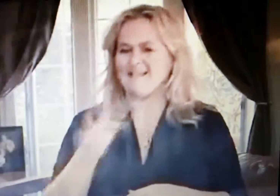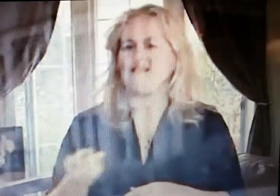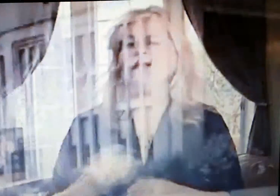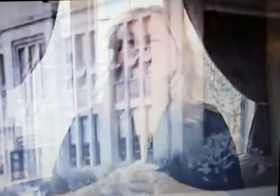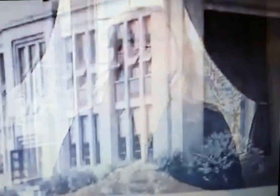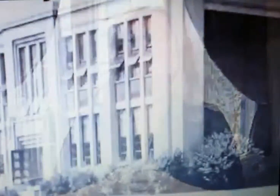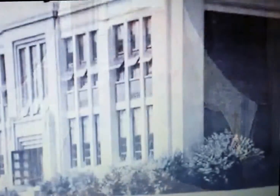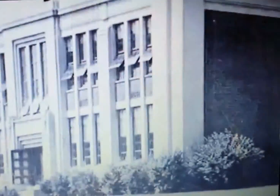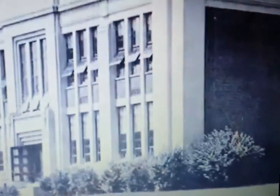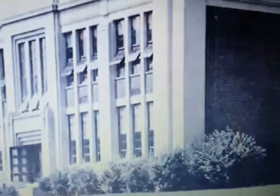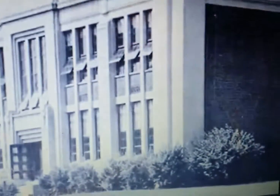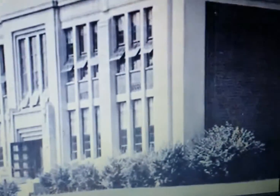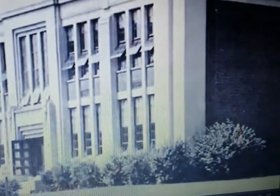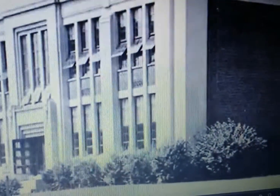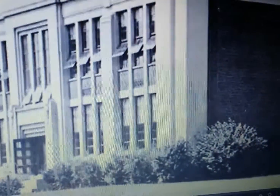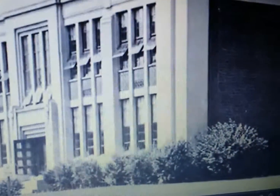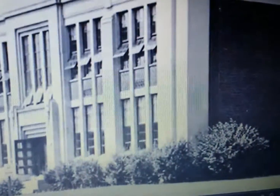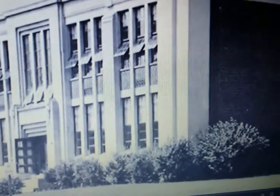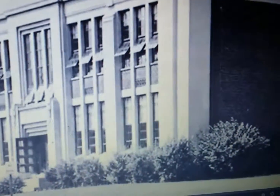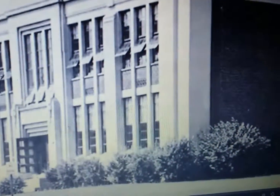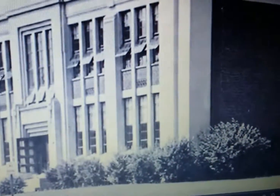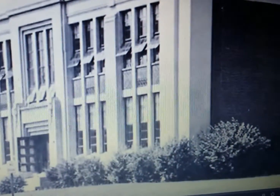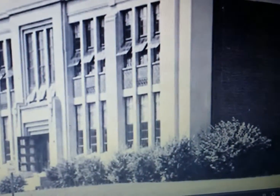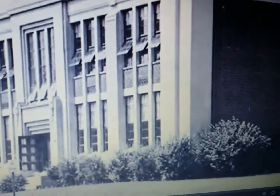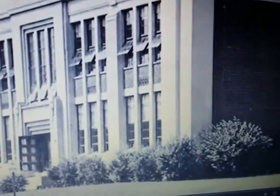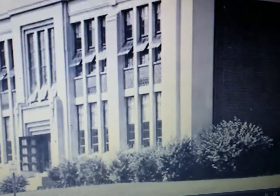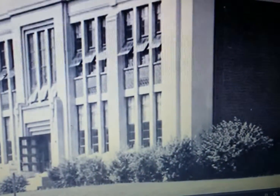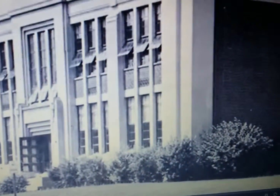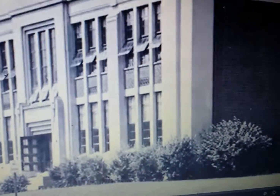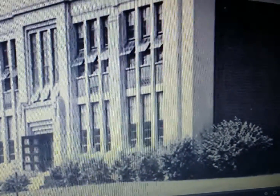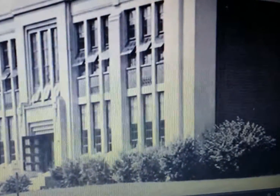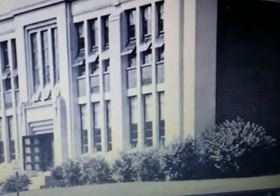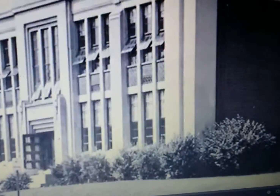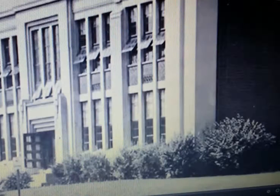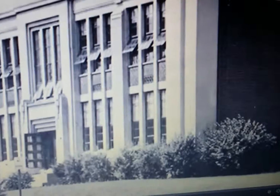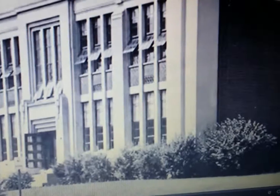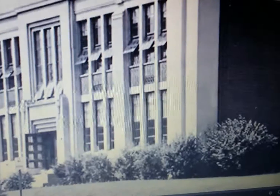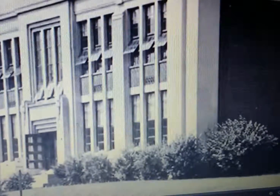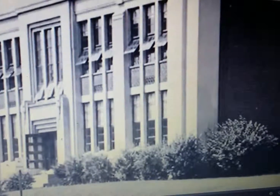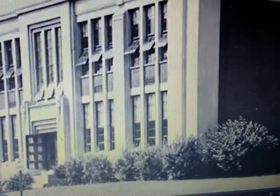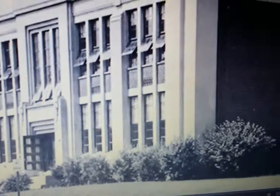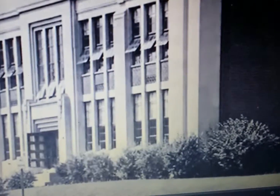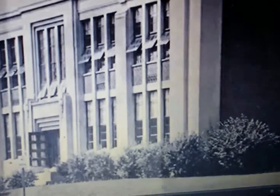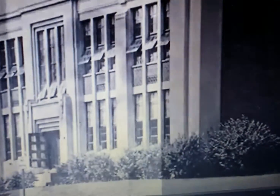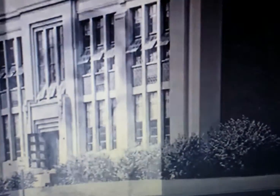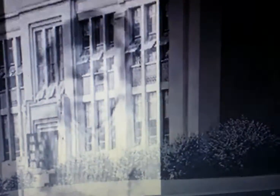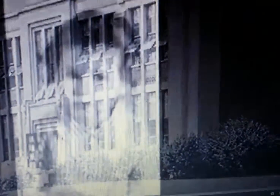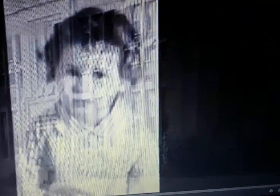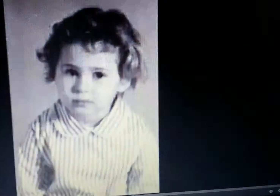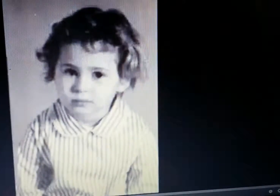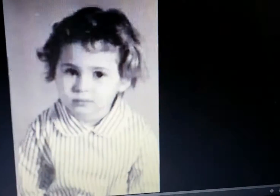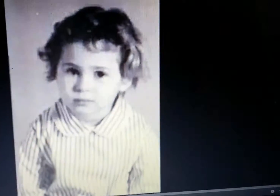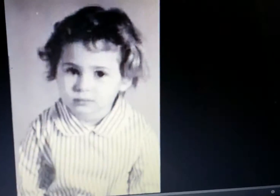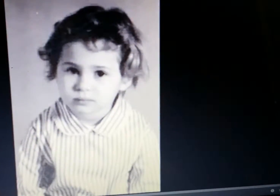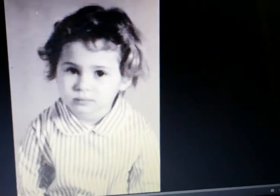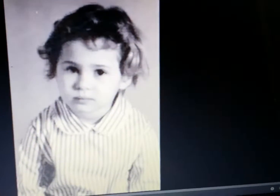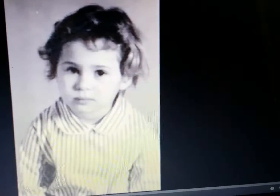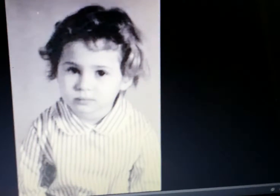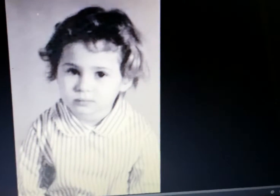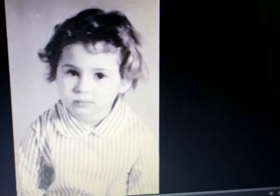Taft. It was a private school, and they were really oral. This is a picture of the school, and